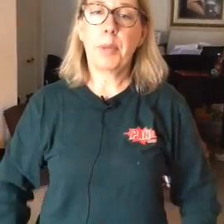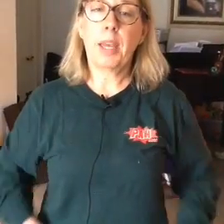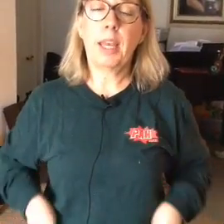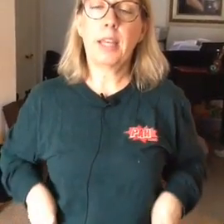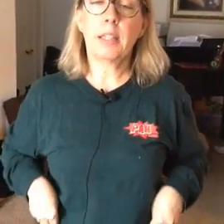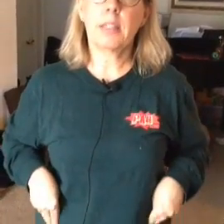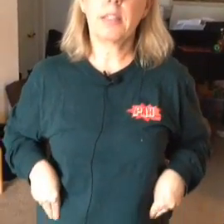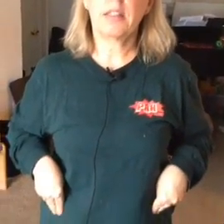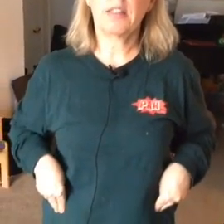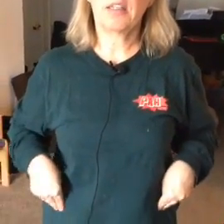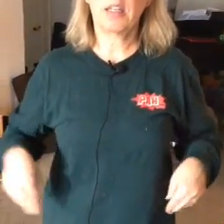pants,